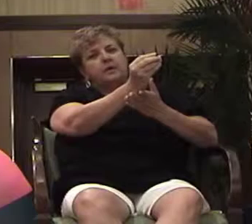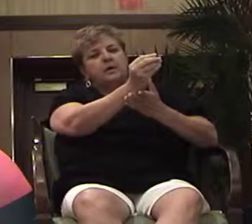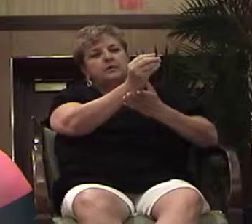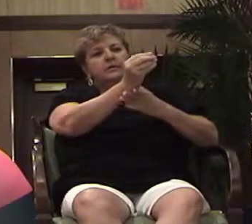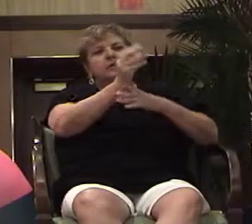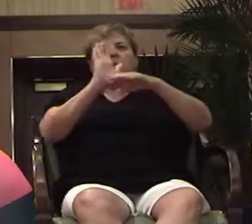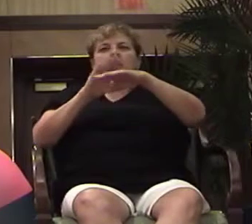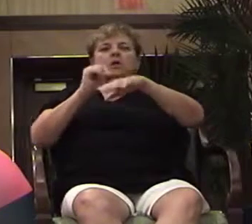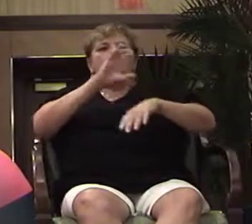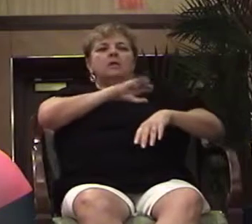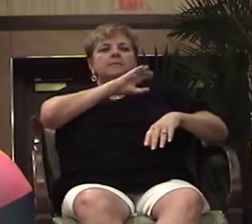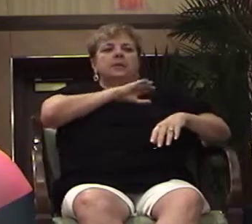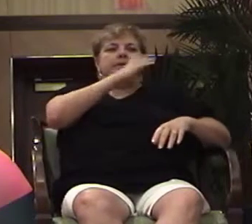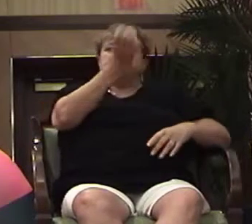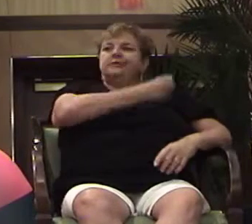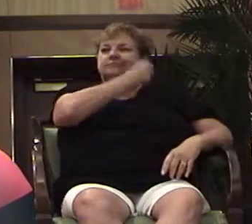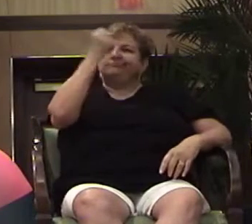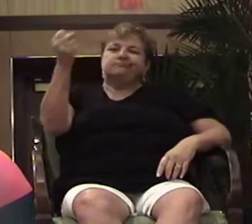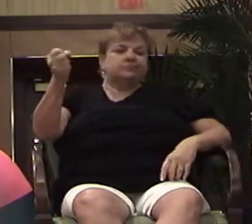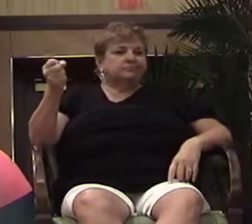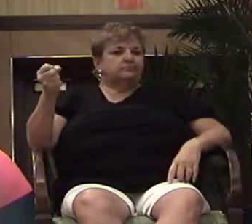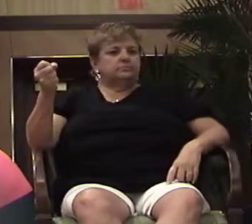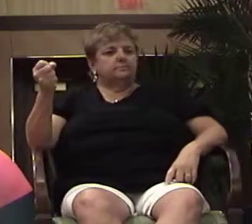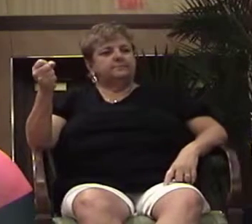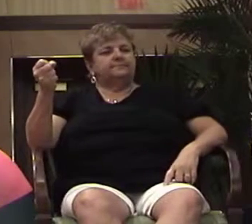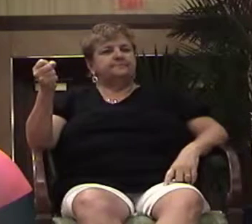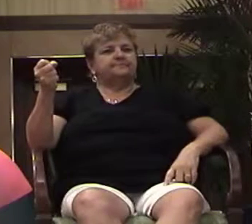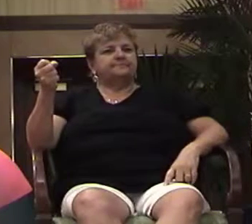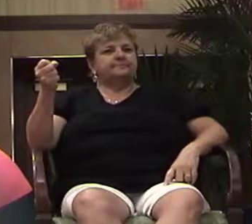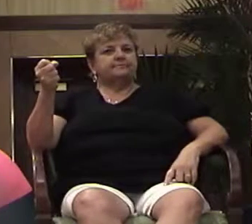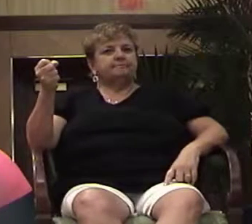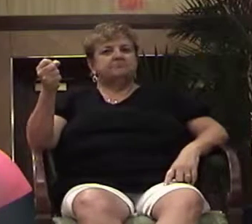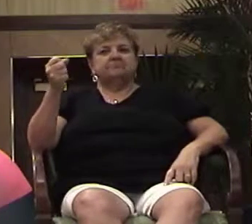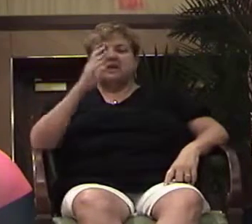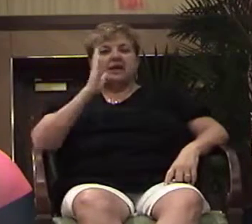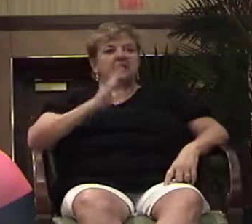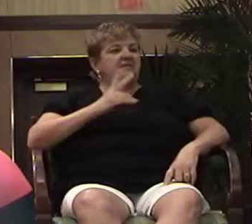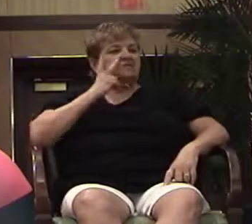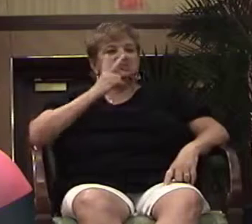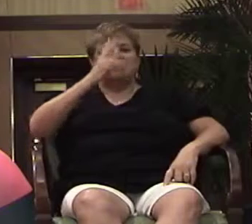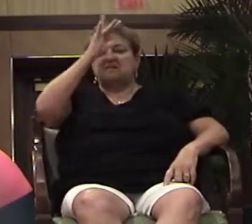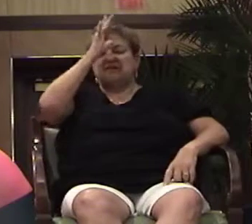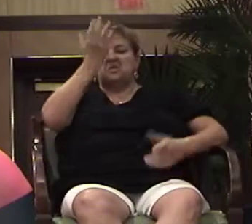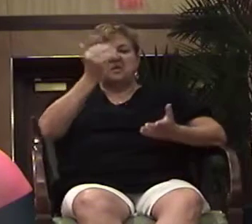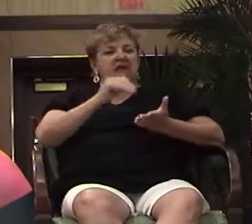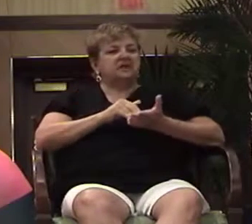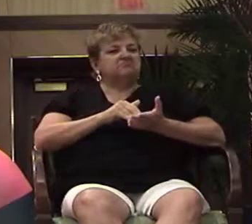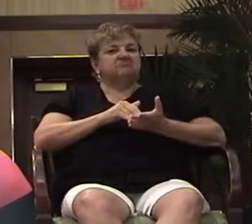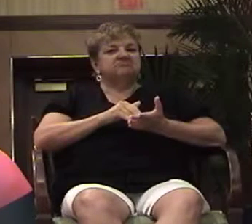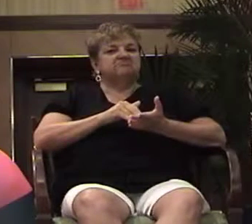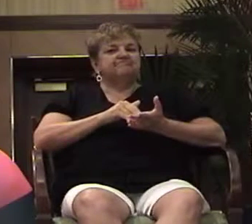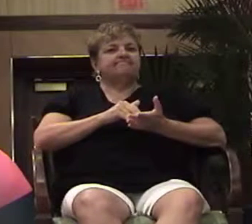police, they took him away, and that was the last I saw of him. He wasn't allowed to come